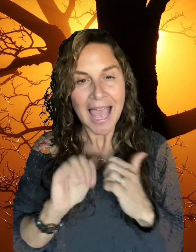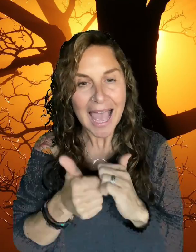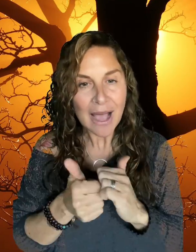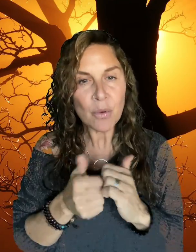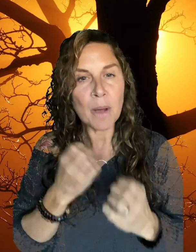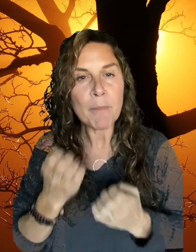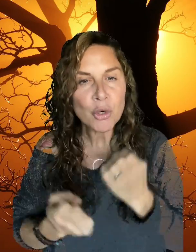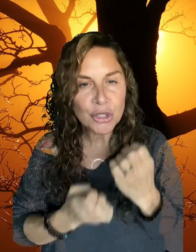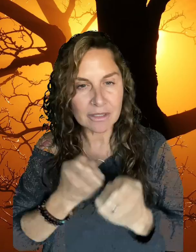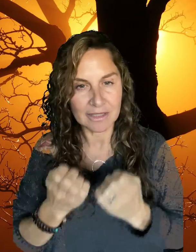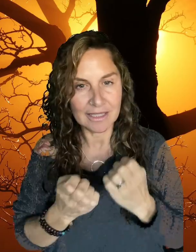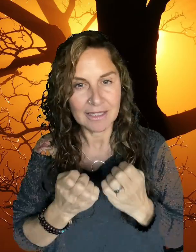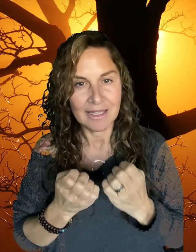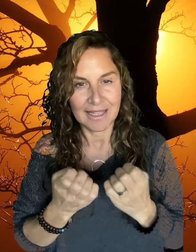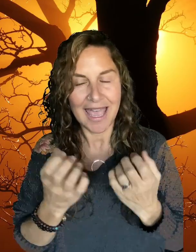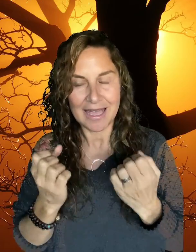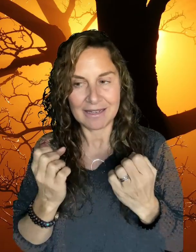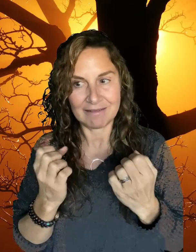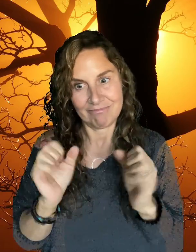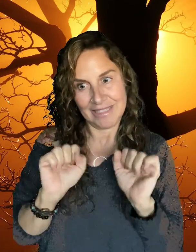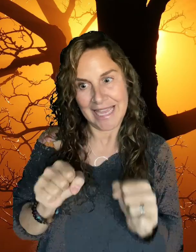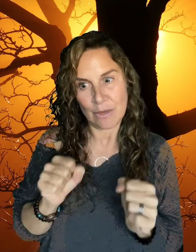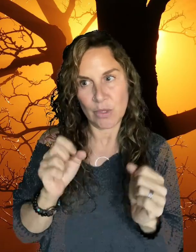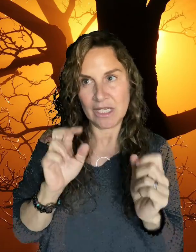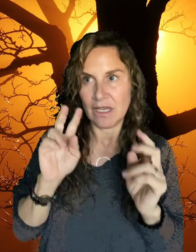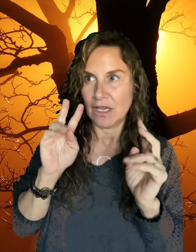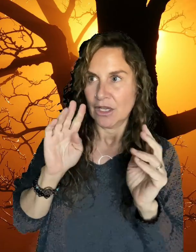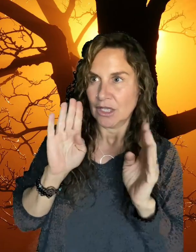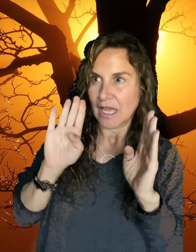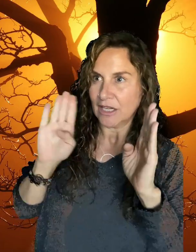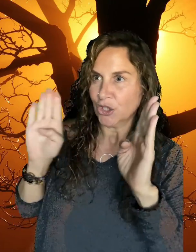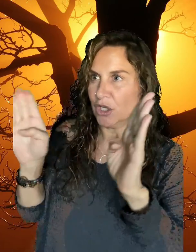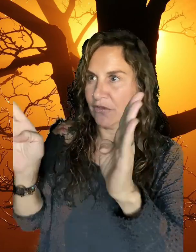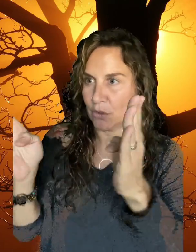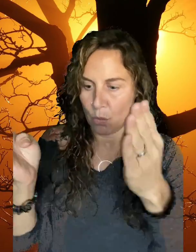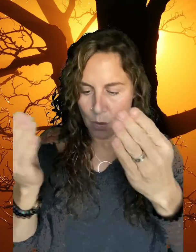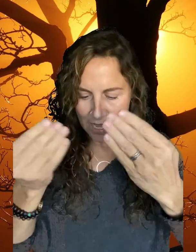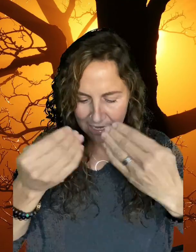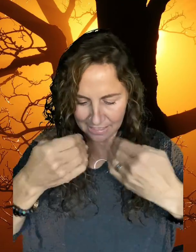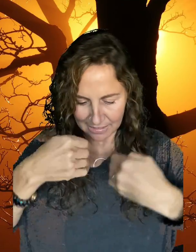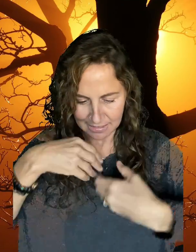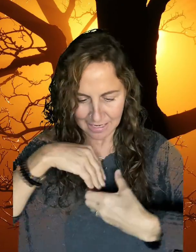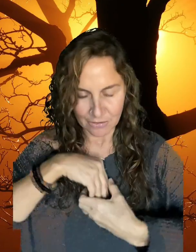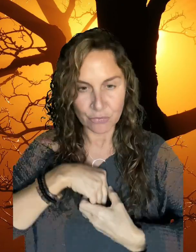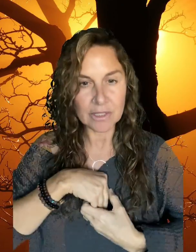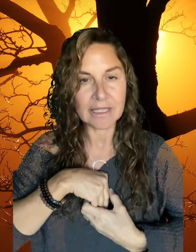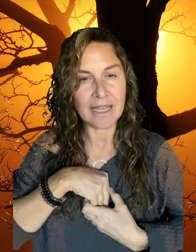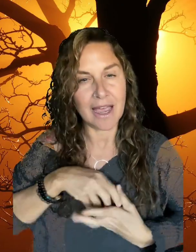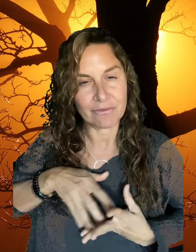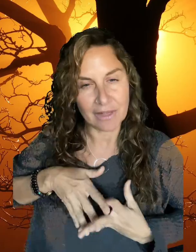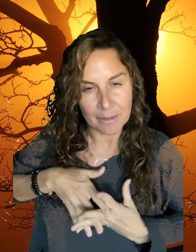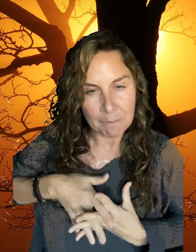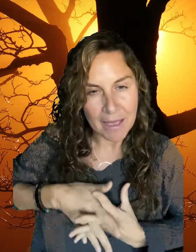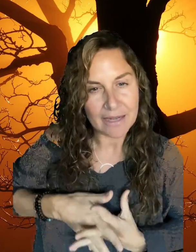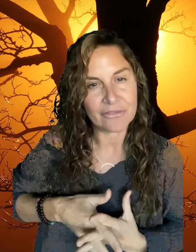how emotionally can we kind of shift away and really kind of like